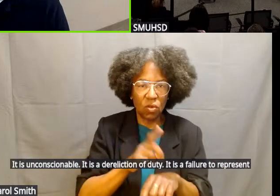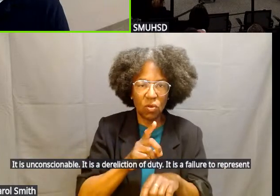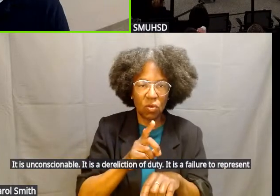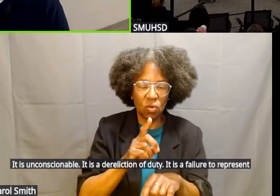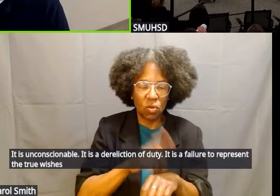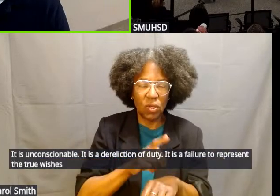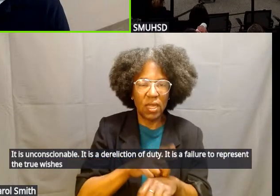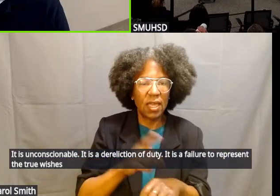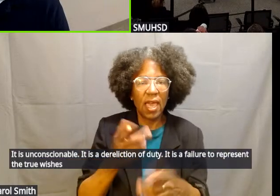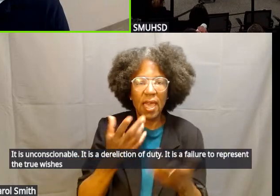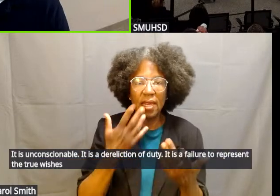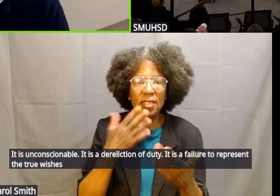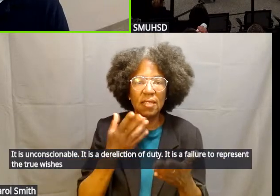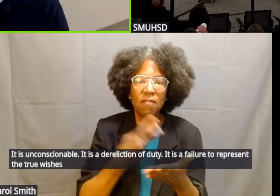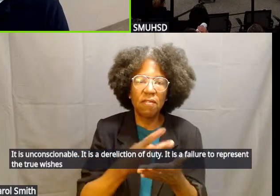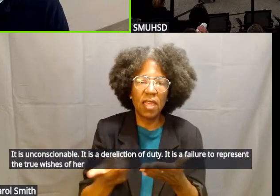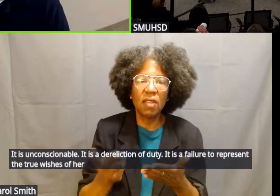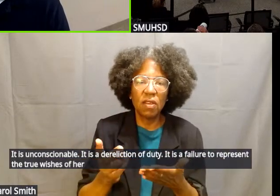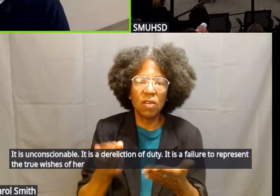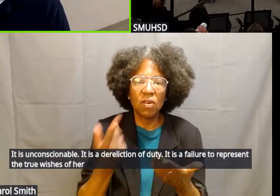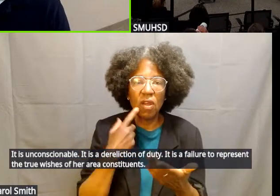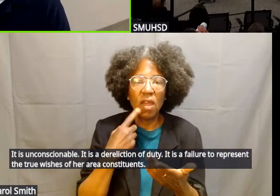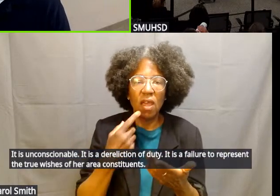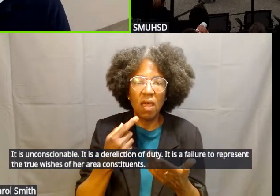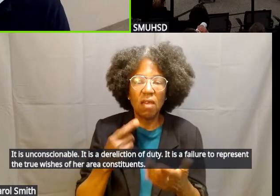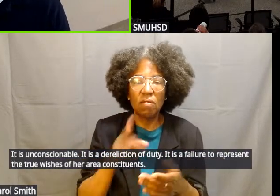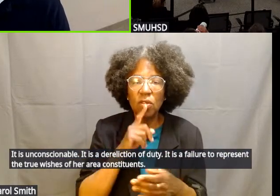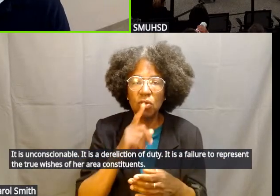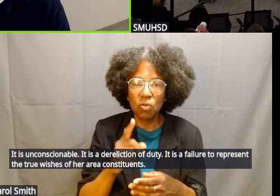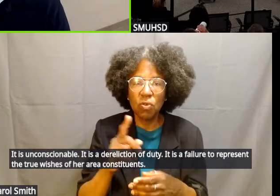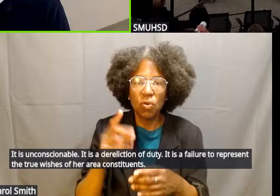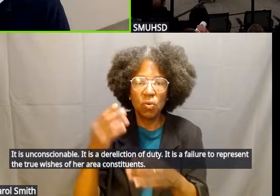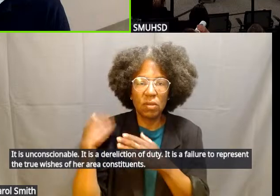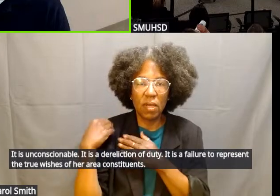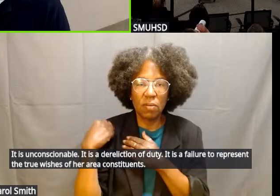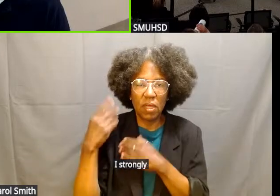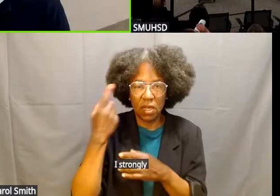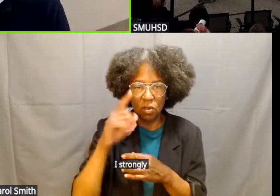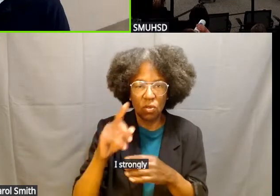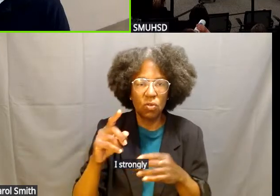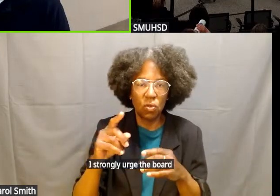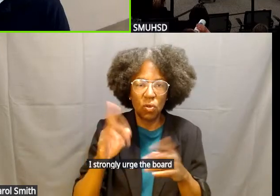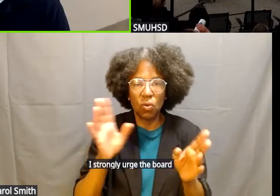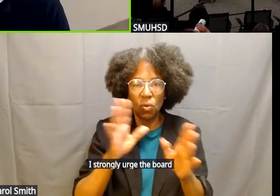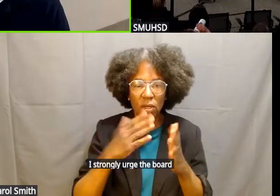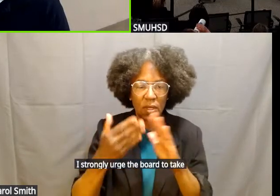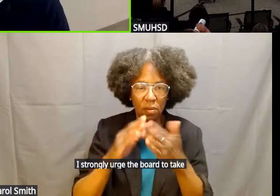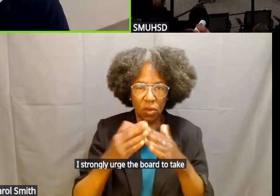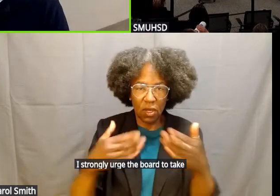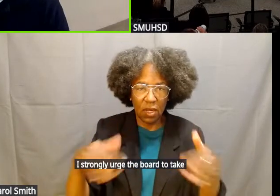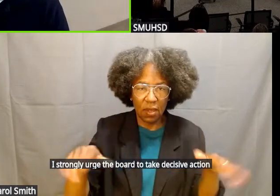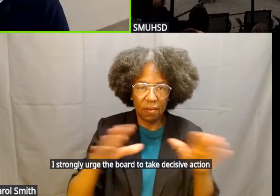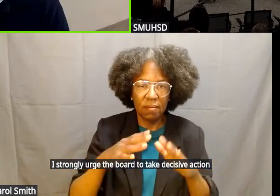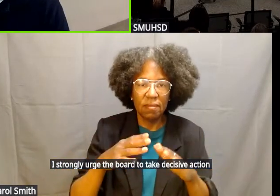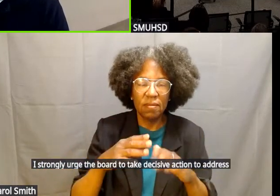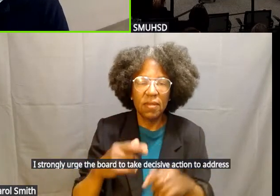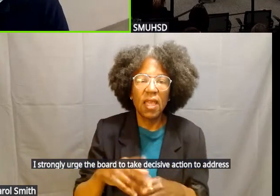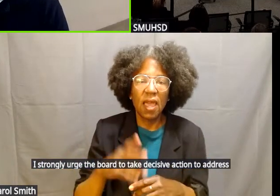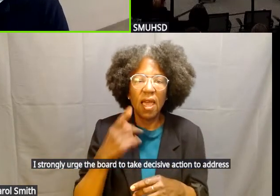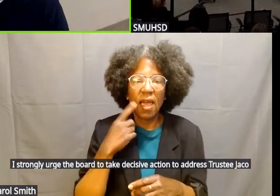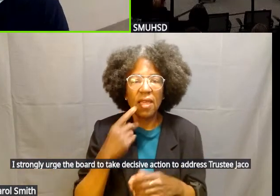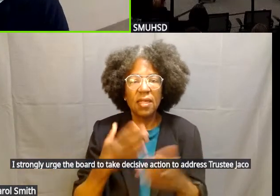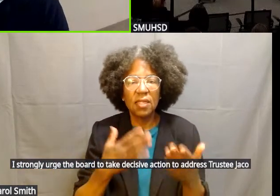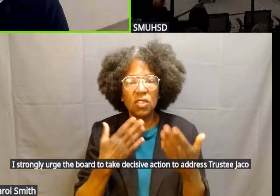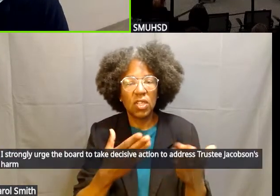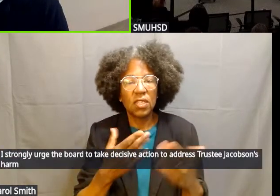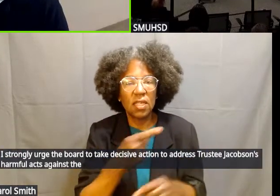wishes of her area constituents. I strongly urge the board to take decisive action to address Trustee Jacobson's harmful